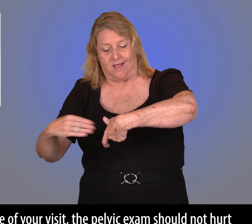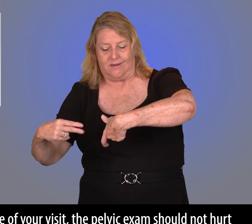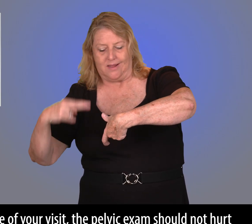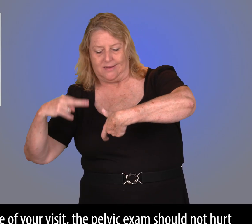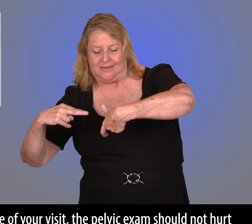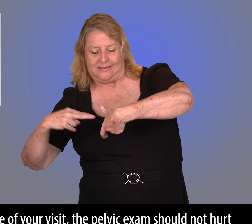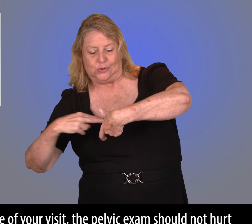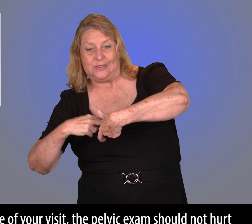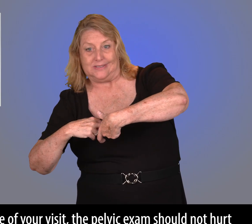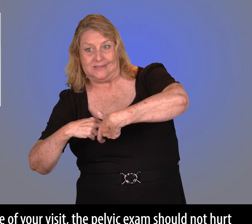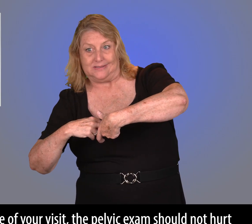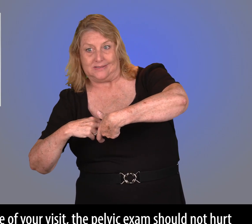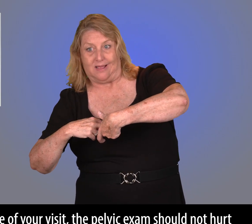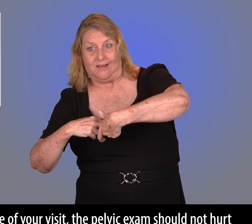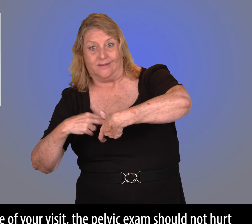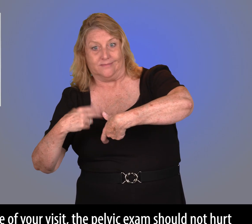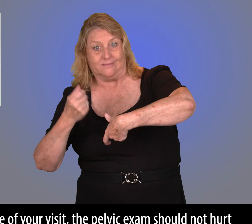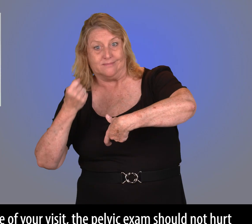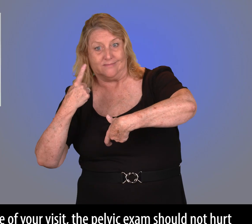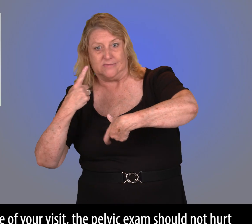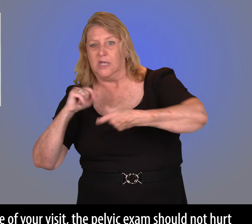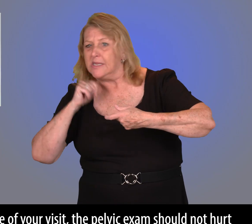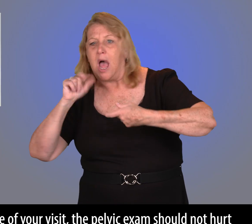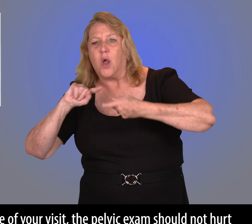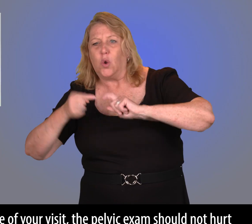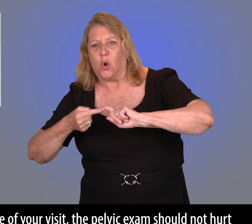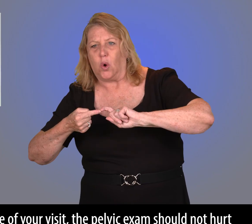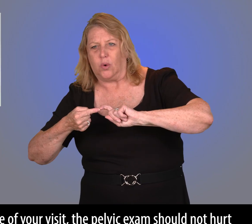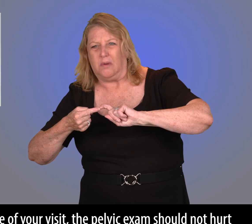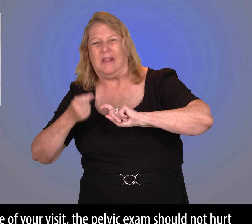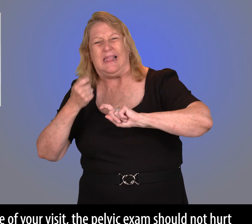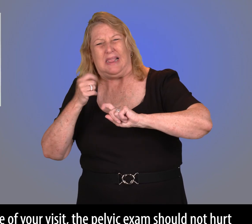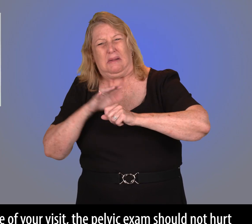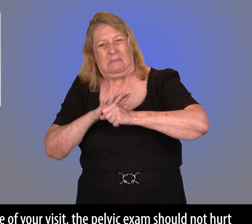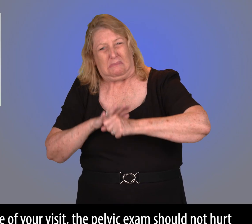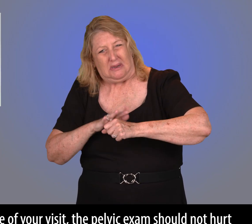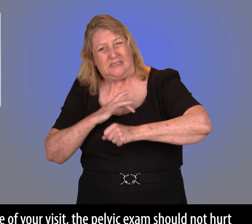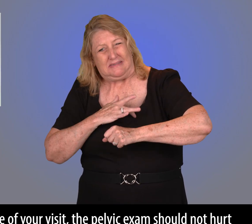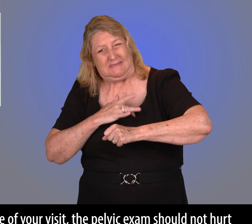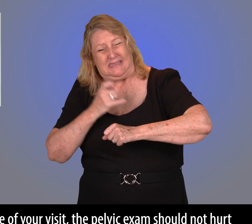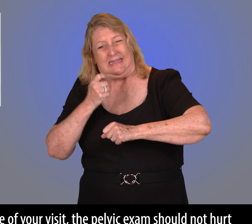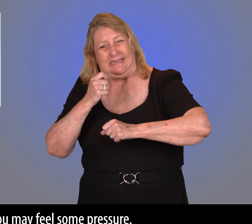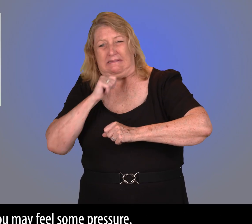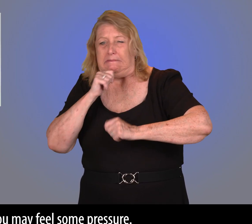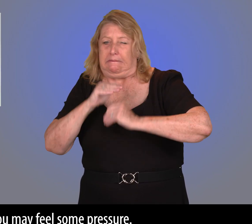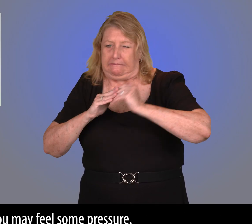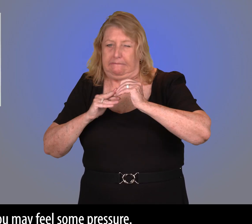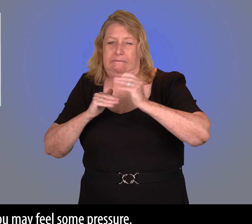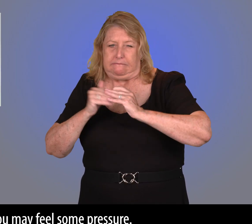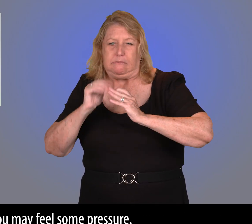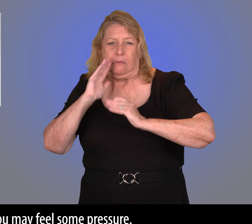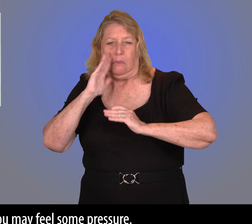Depending on the purpose of your visit, the pelvic exam should not hurt, but you may feel some pressure.